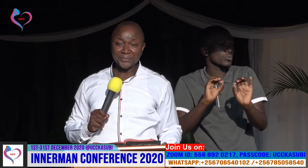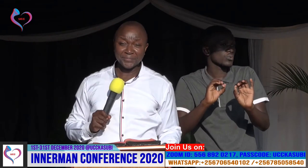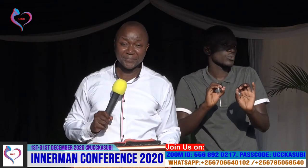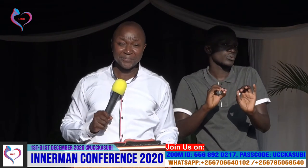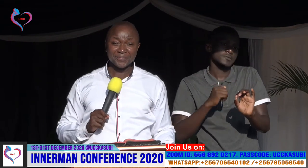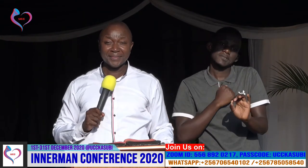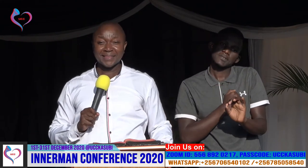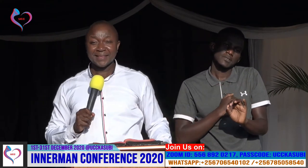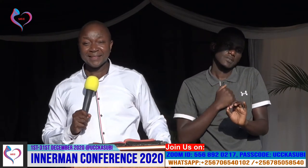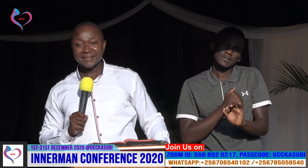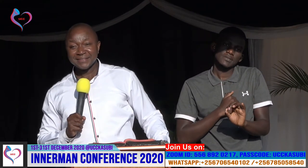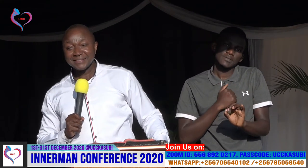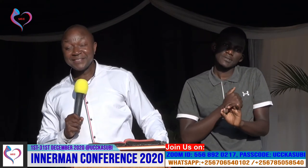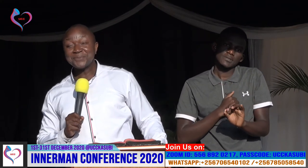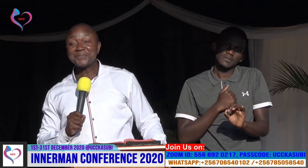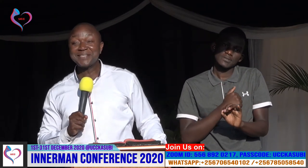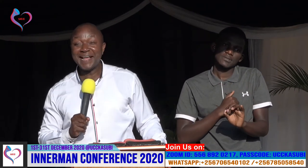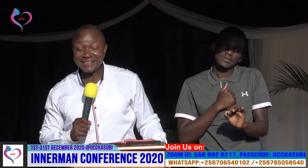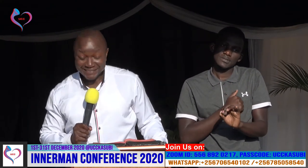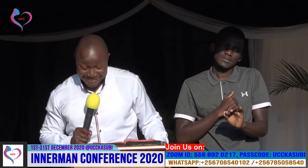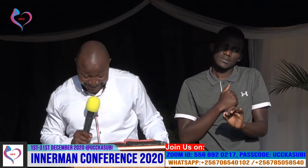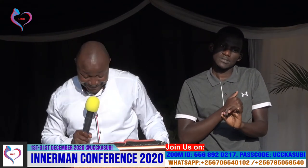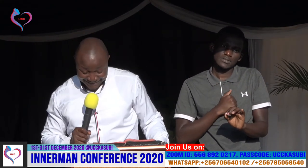betide you.